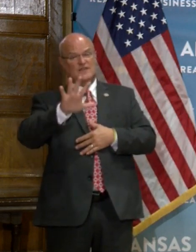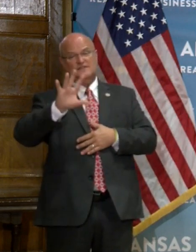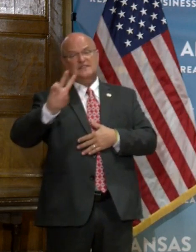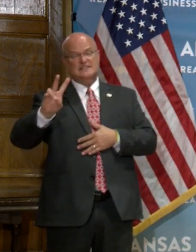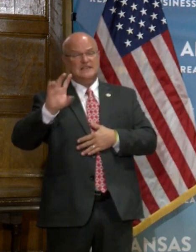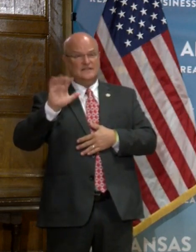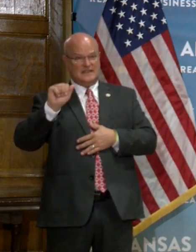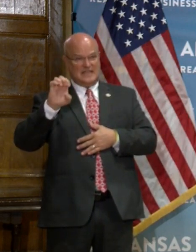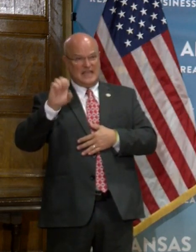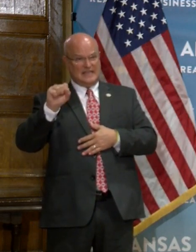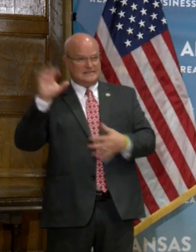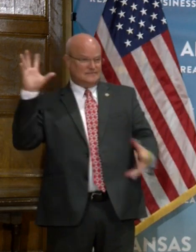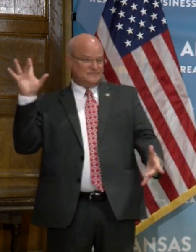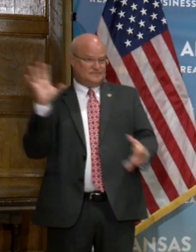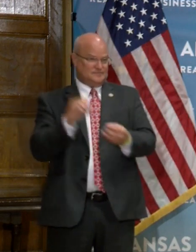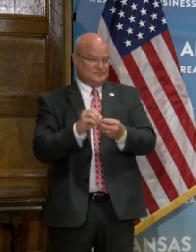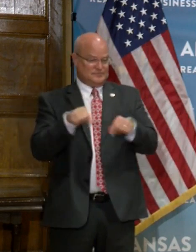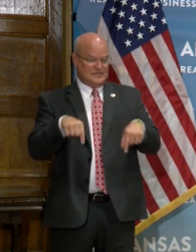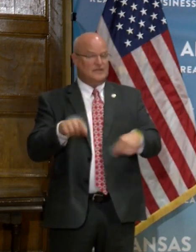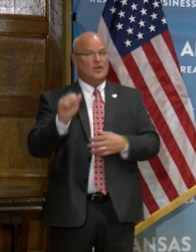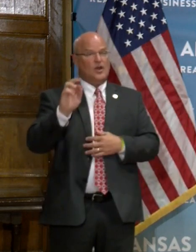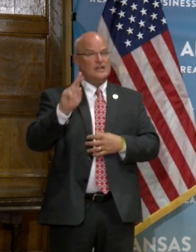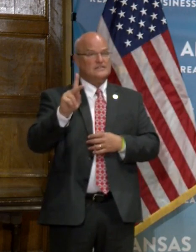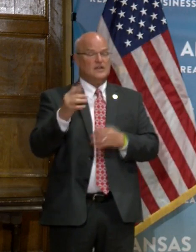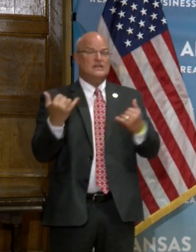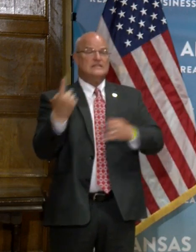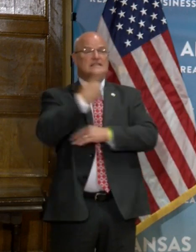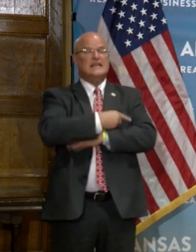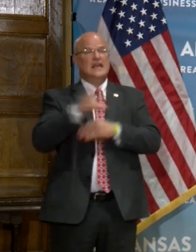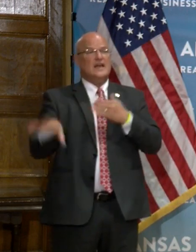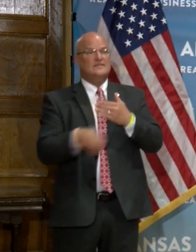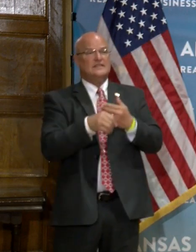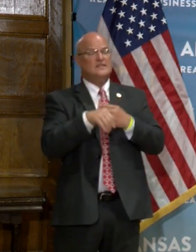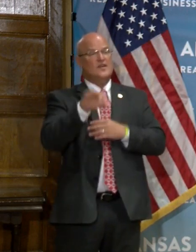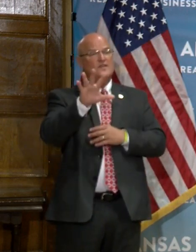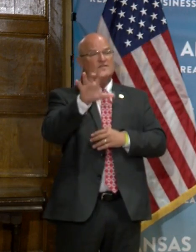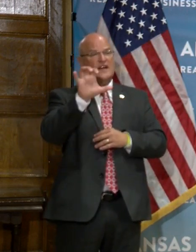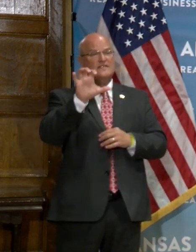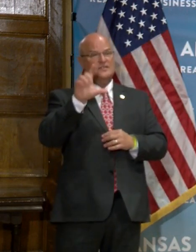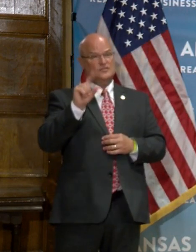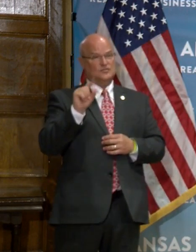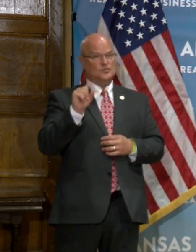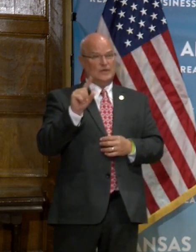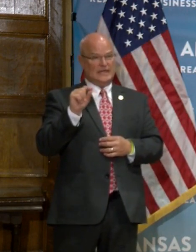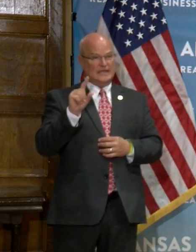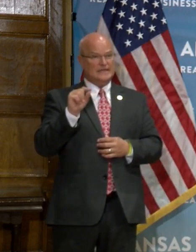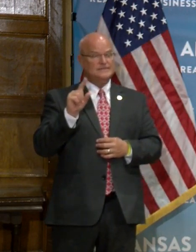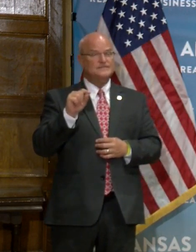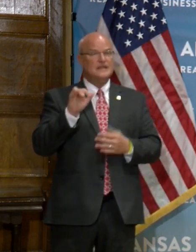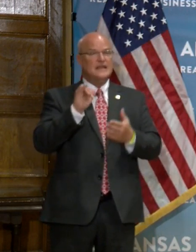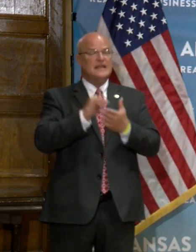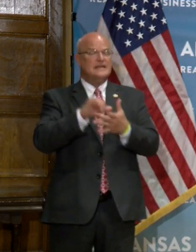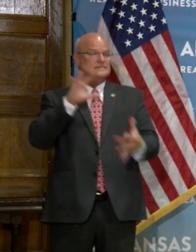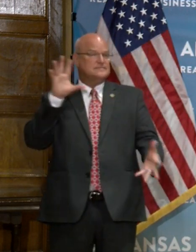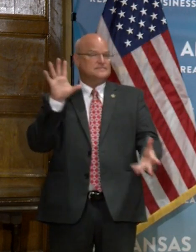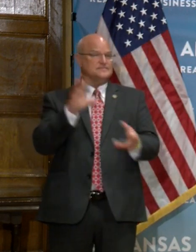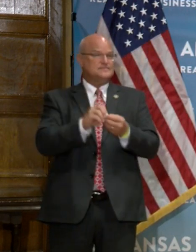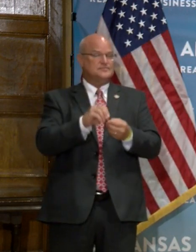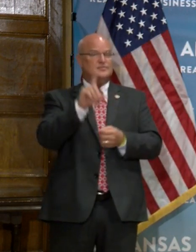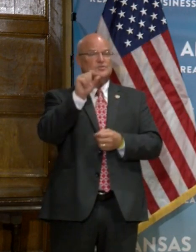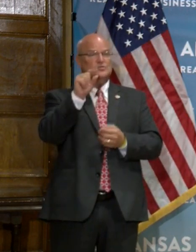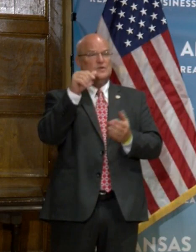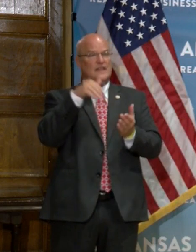20,257 cases in Arkansas. Today we have an additional 520 cases. That brings us to